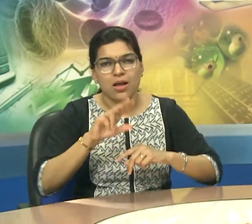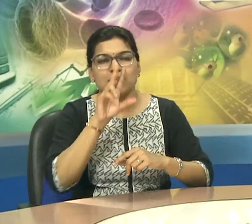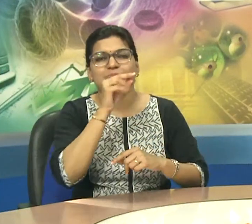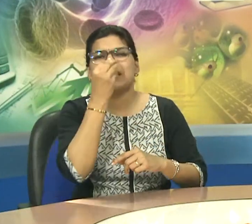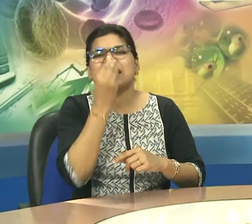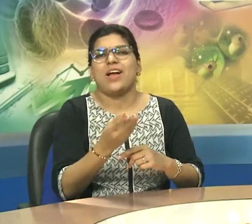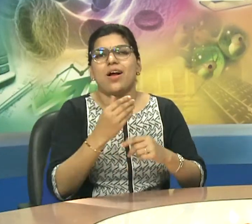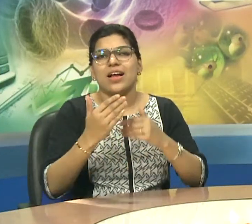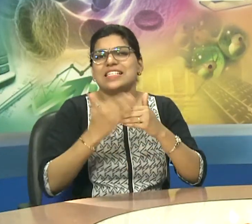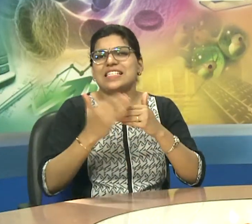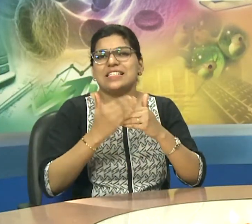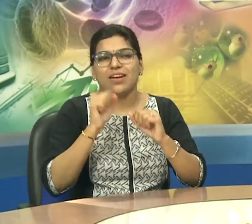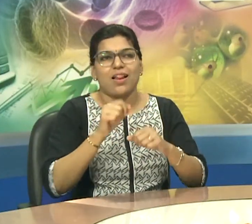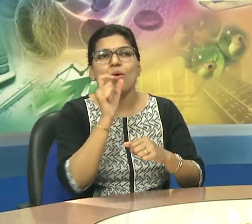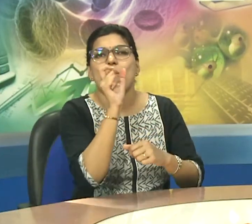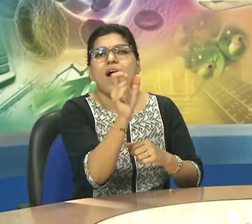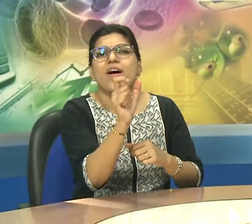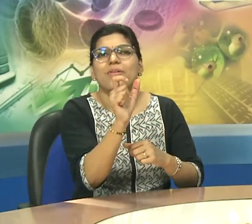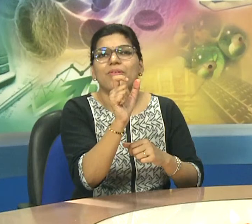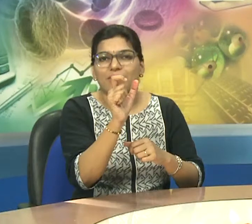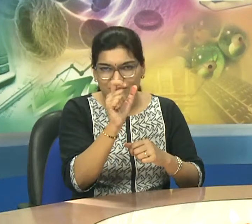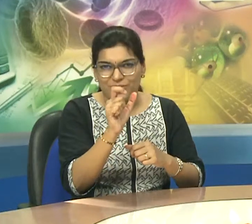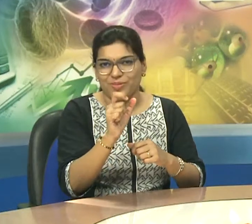We quite often have seen this bird.